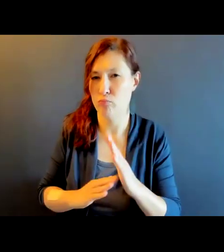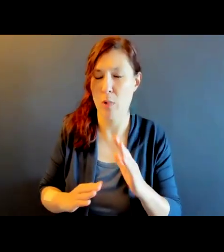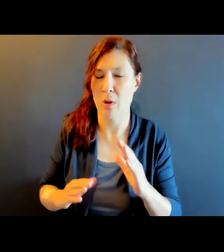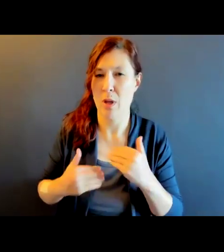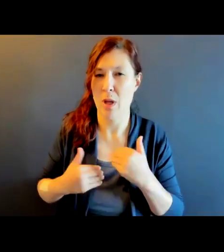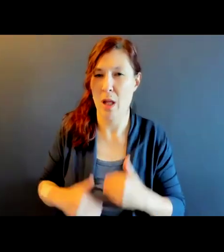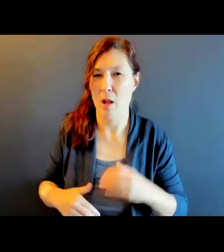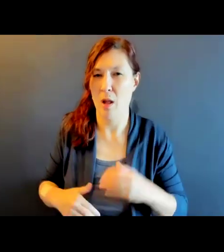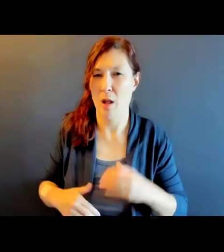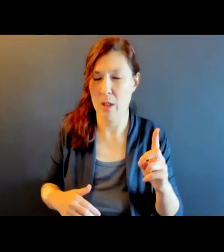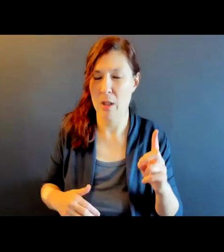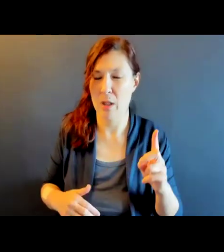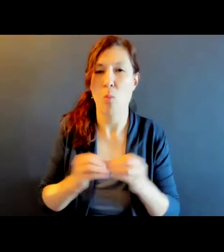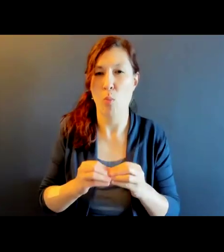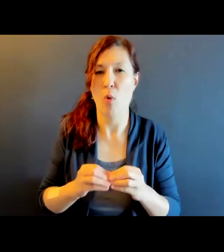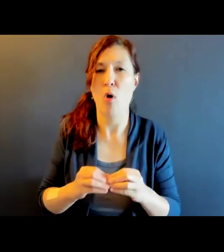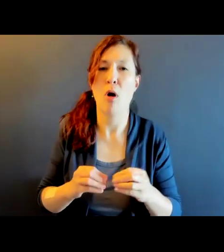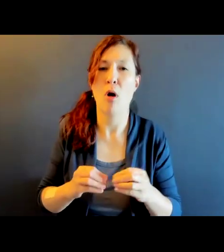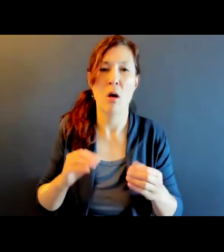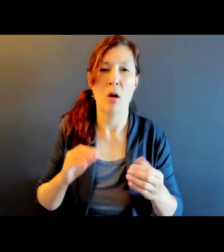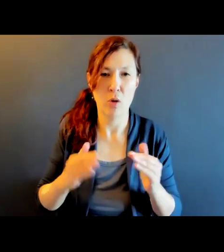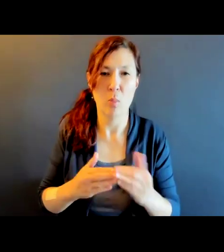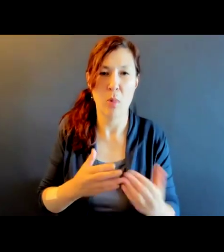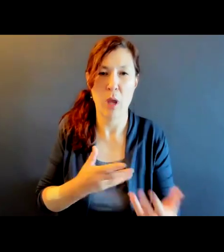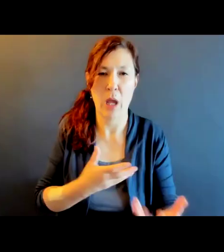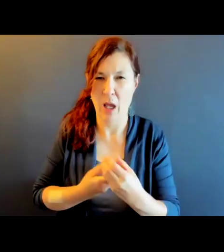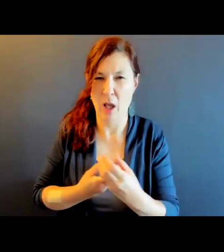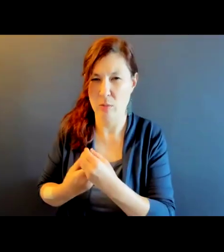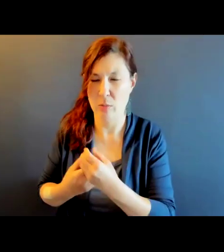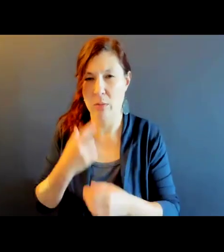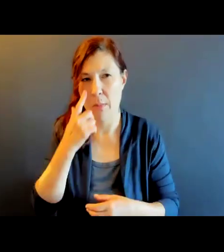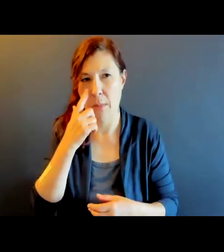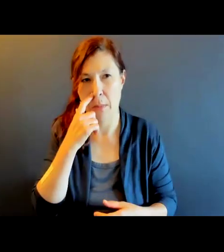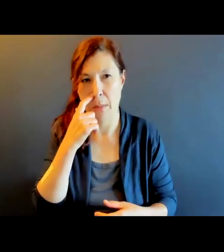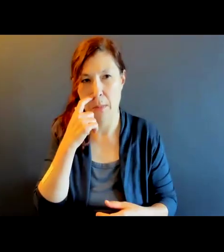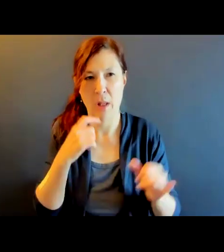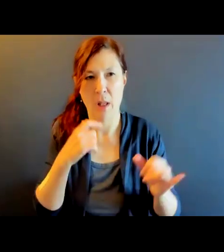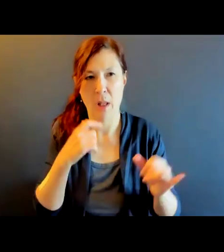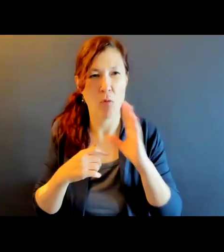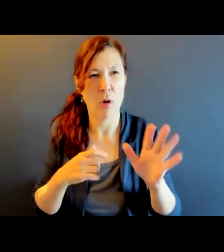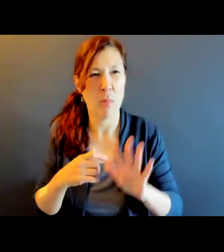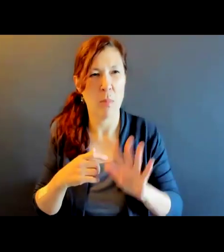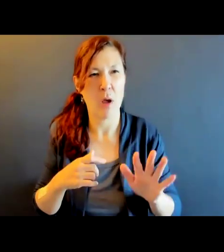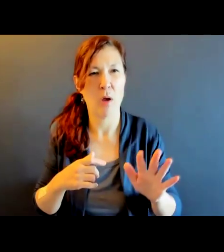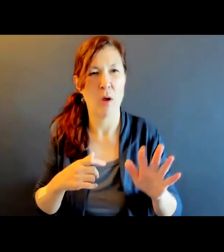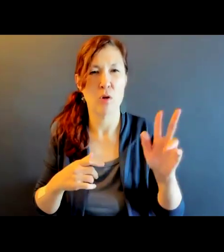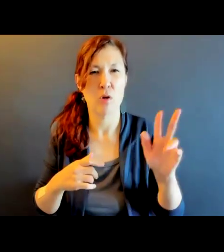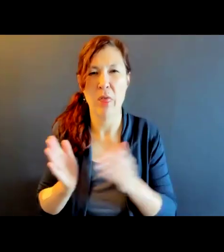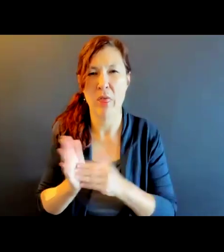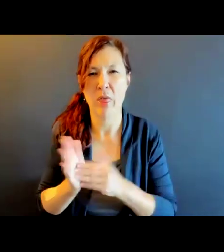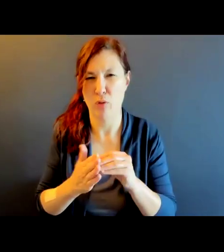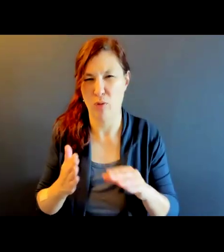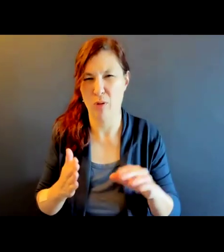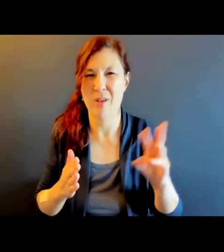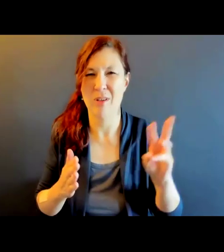increase family, school, and community engagement for approximately 23,000 students in 65 schools.